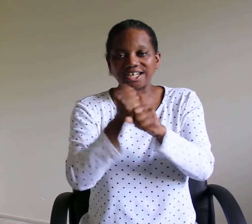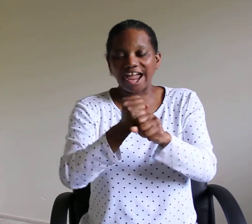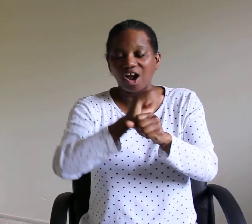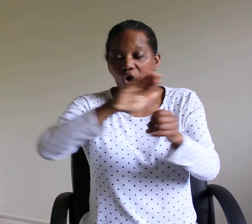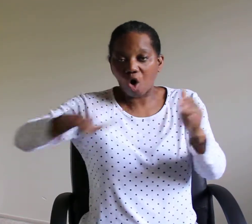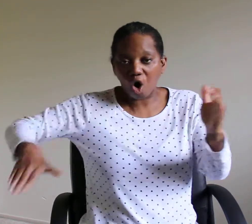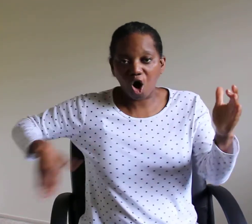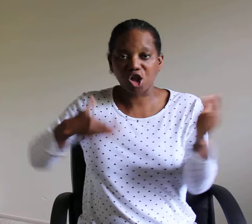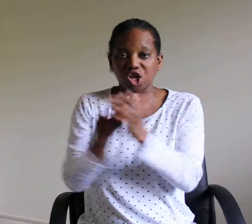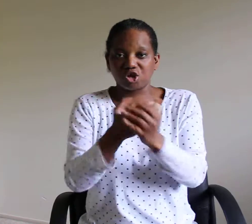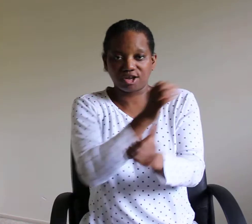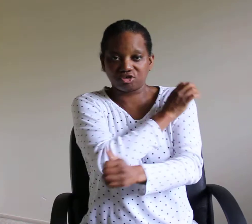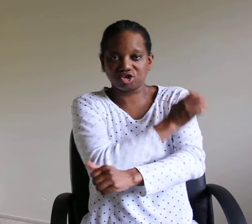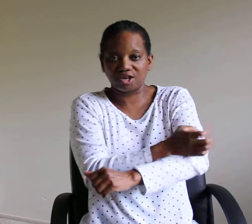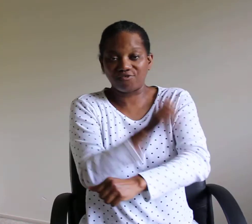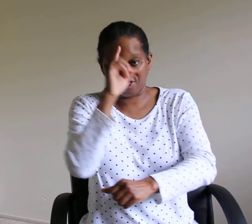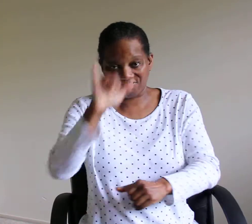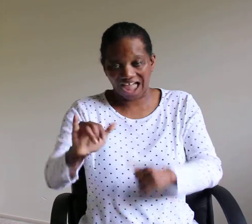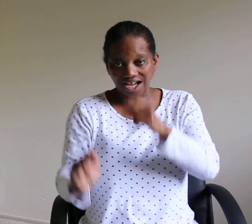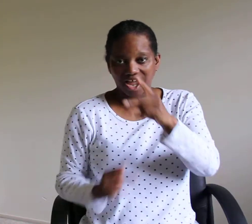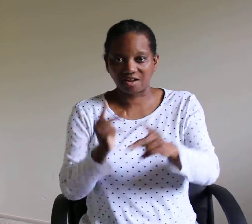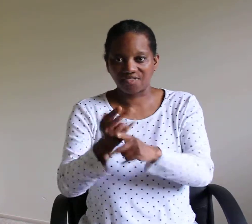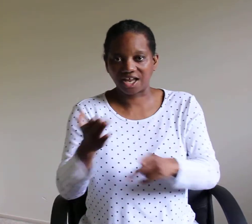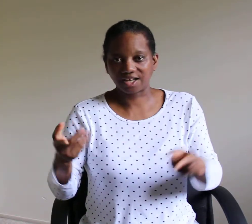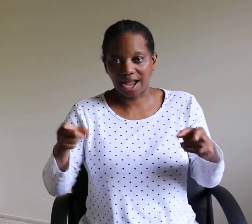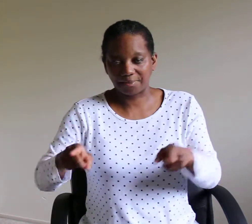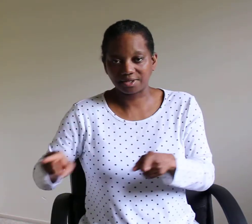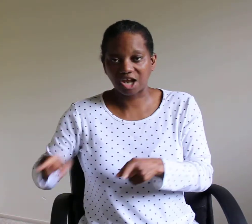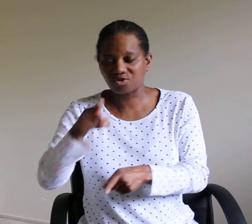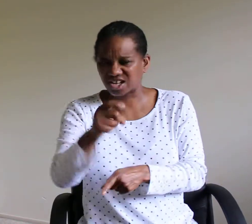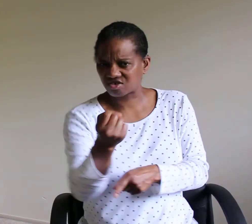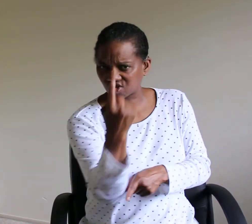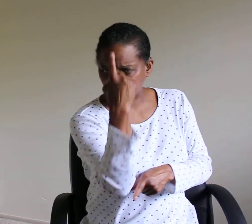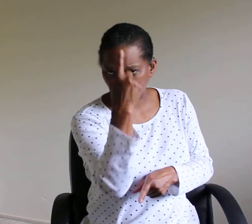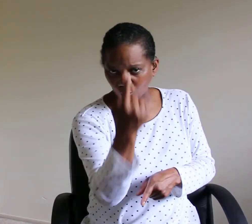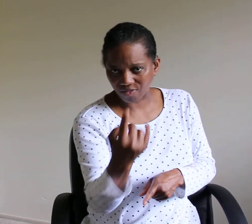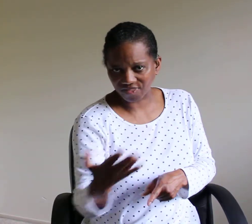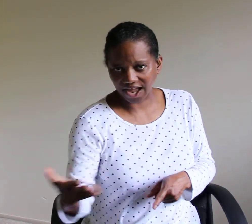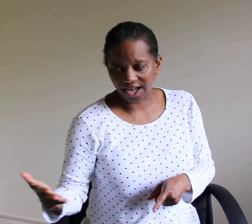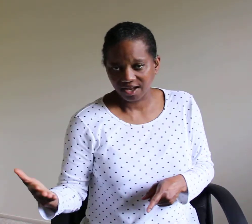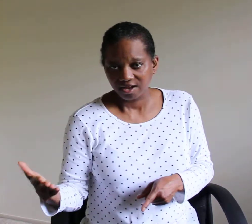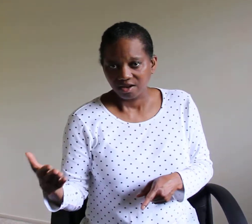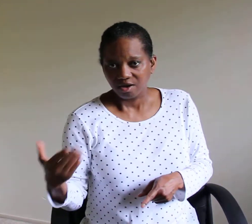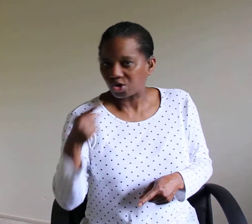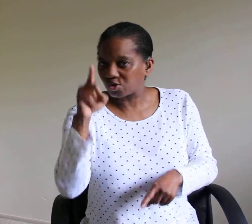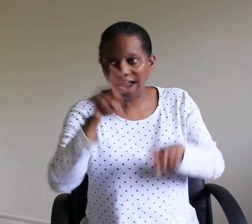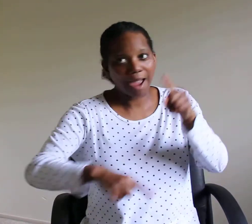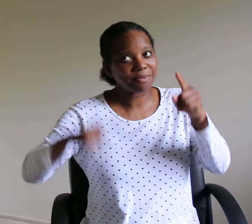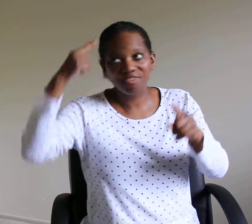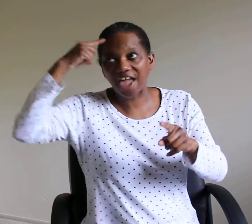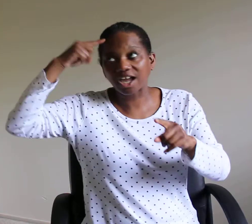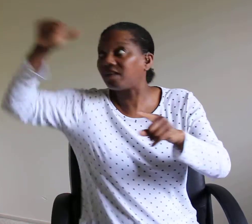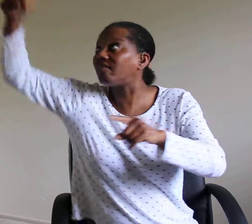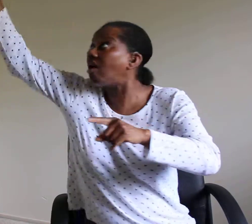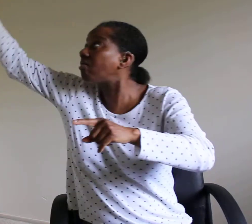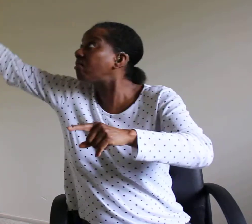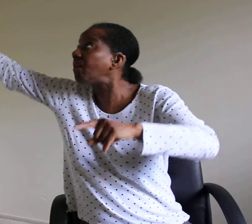take all of your energy for that kind of thing to happen. And you got to understand one thing. You can't be thinking of other